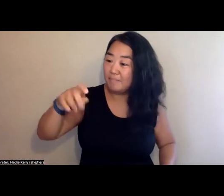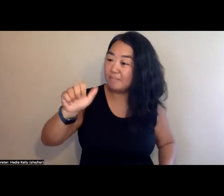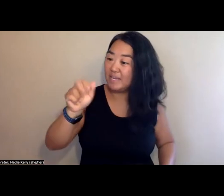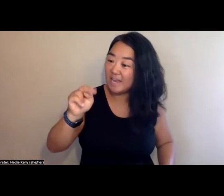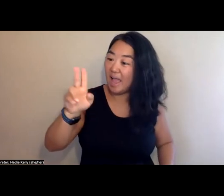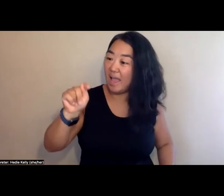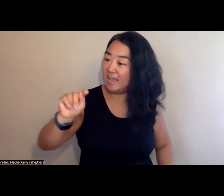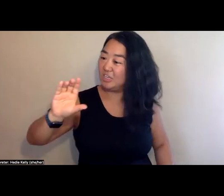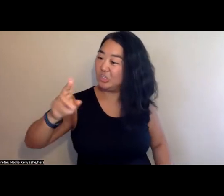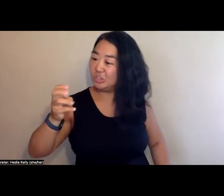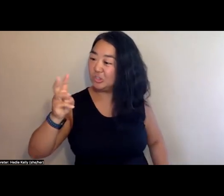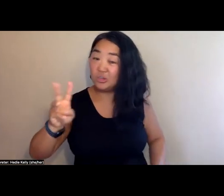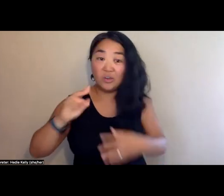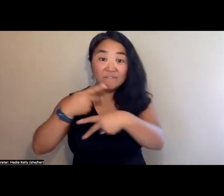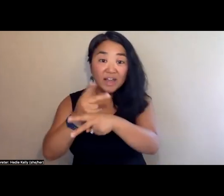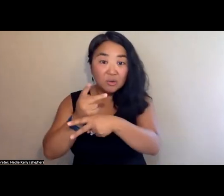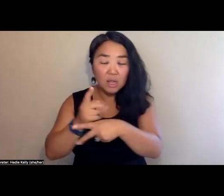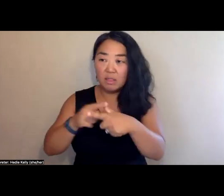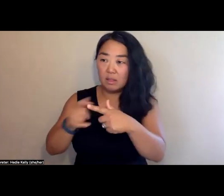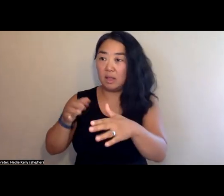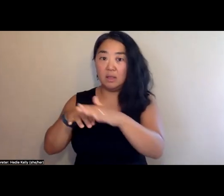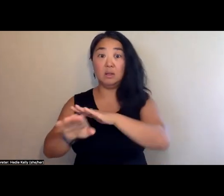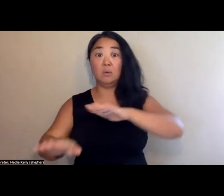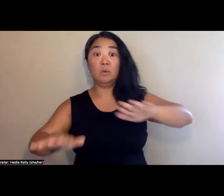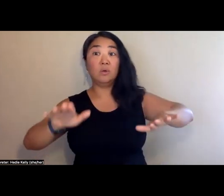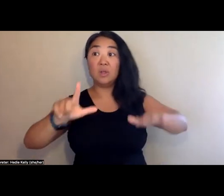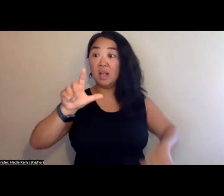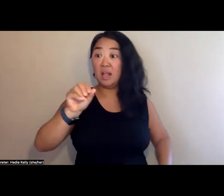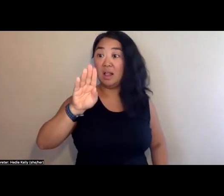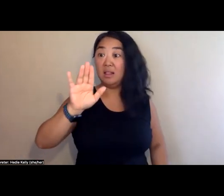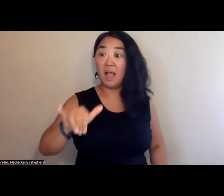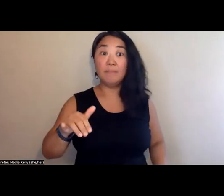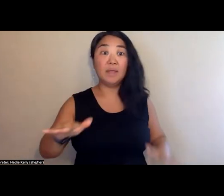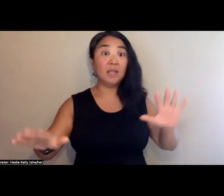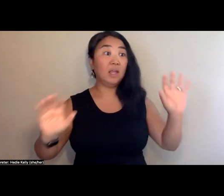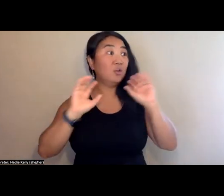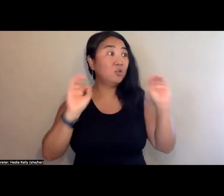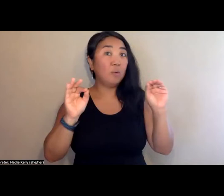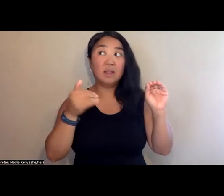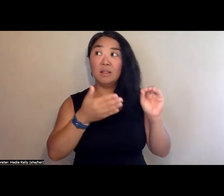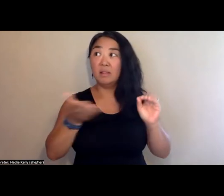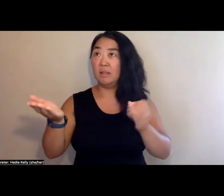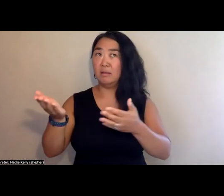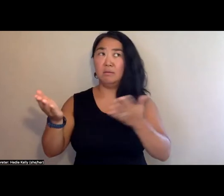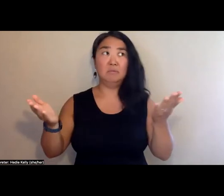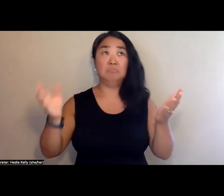and found themselves in some sort of a lobby entrance area. There was no one there. They kind of looked around a little